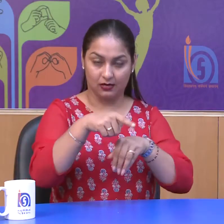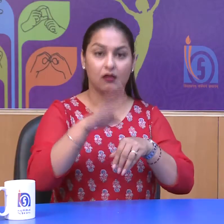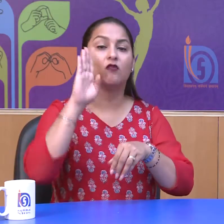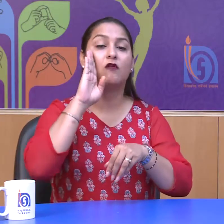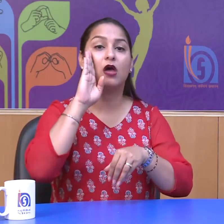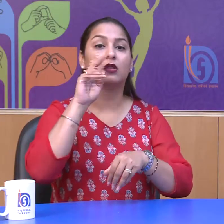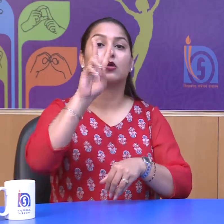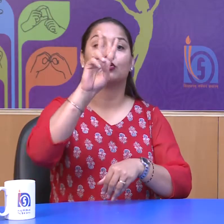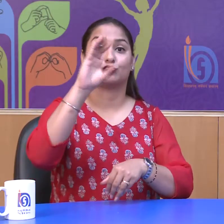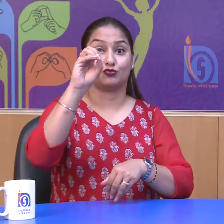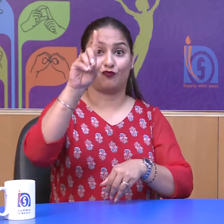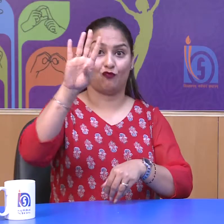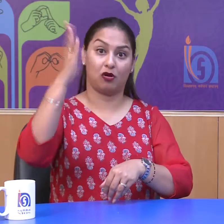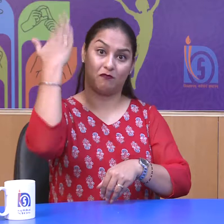2014, for example,